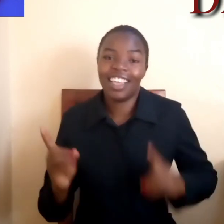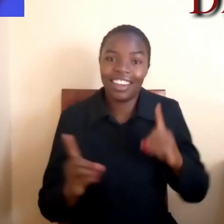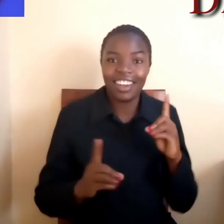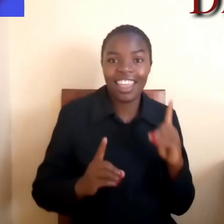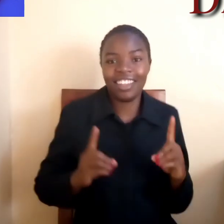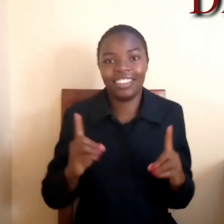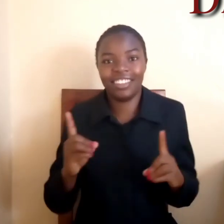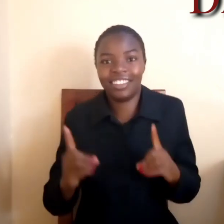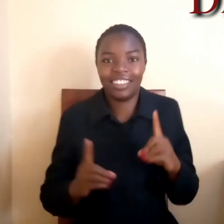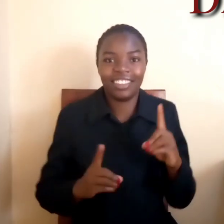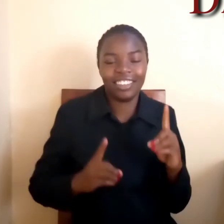dance.